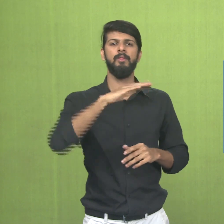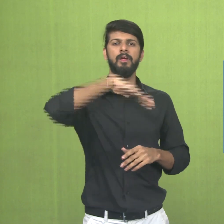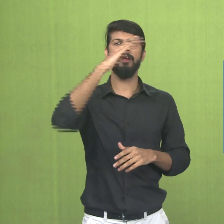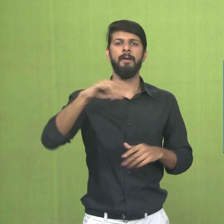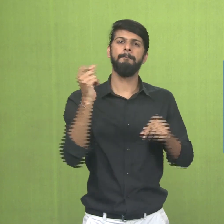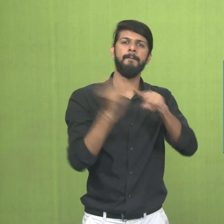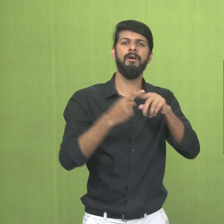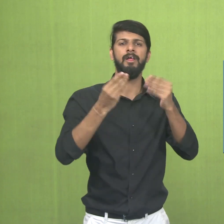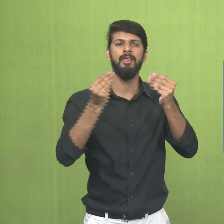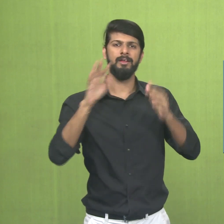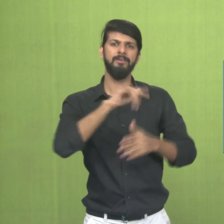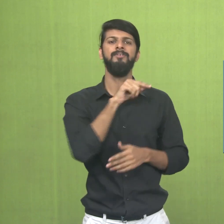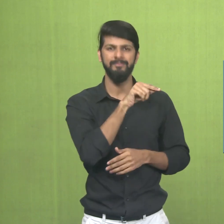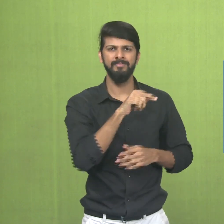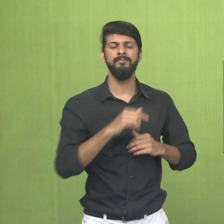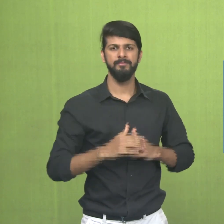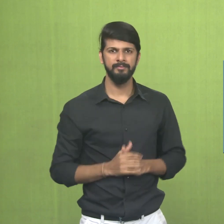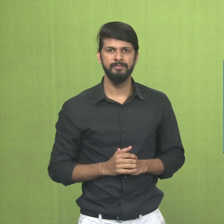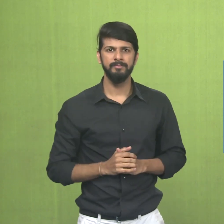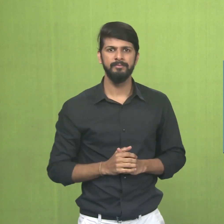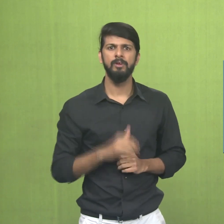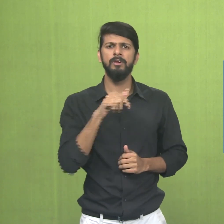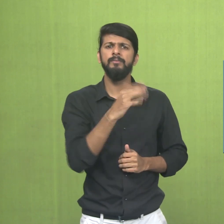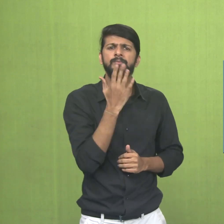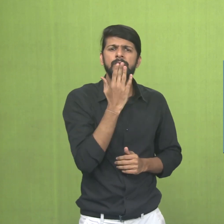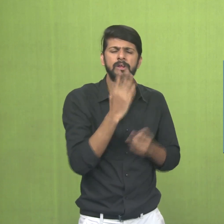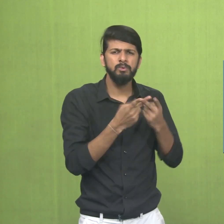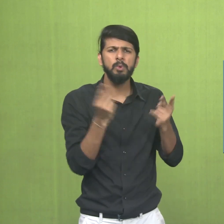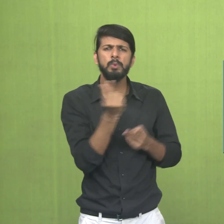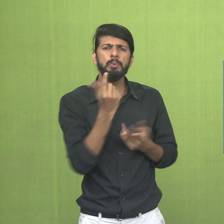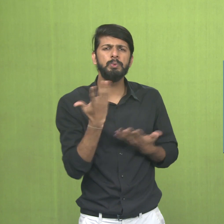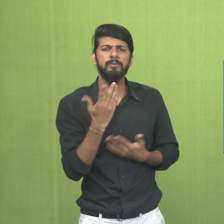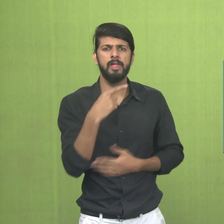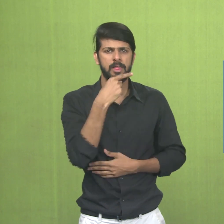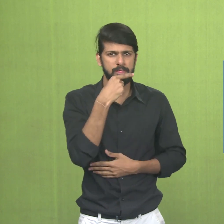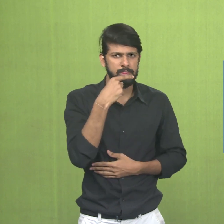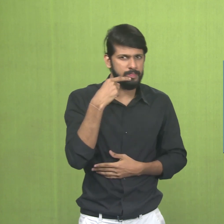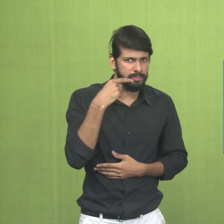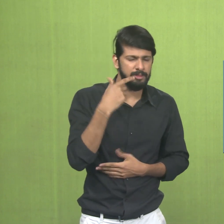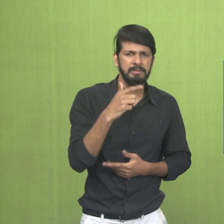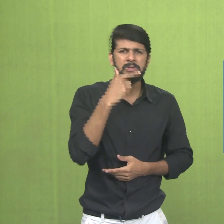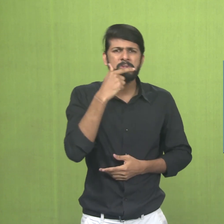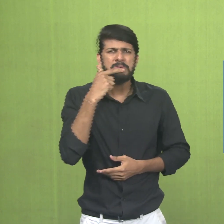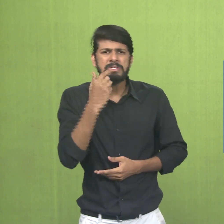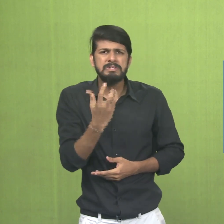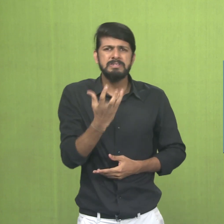red, and the background is done as such. The colors used are